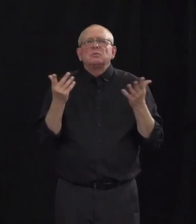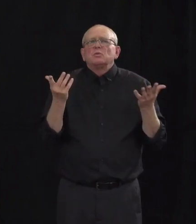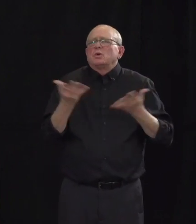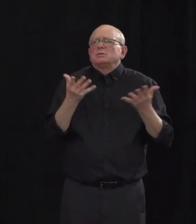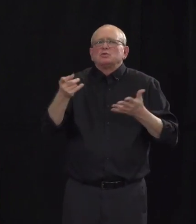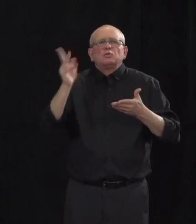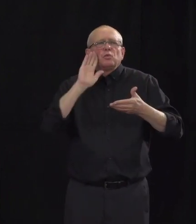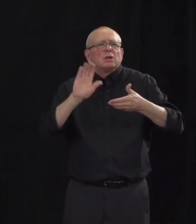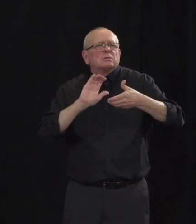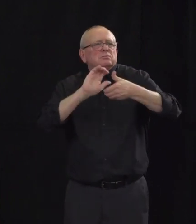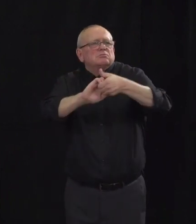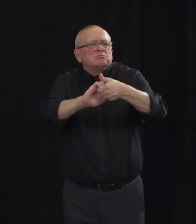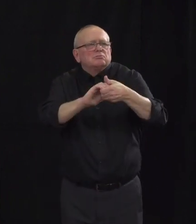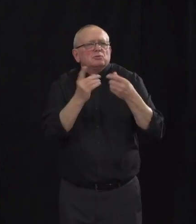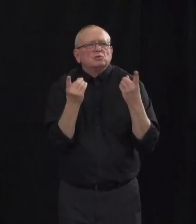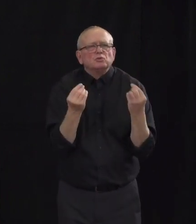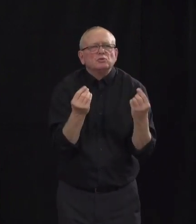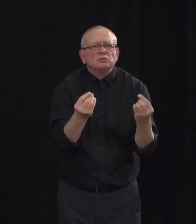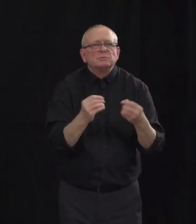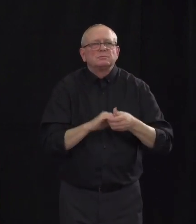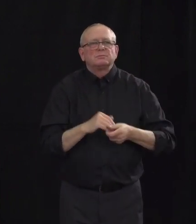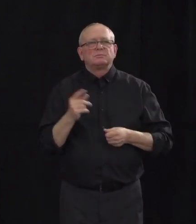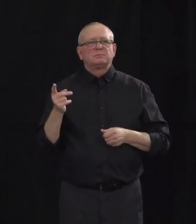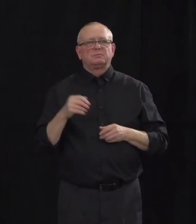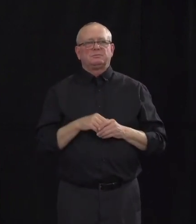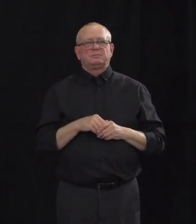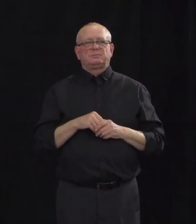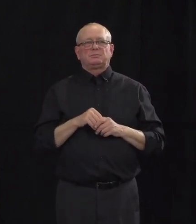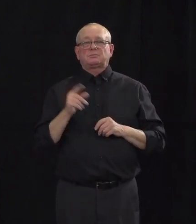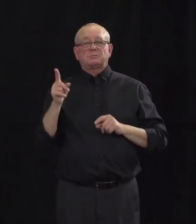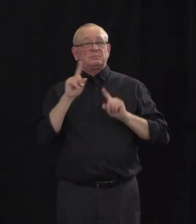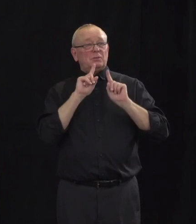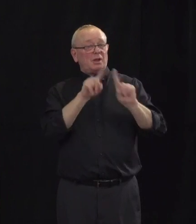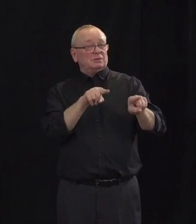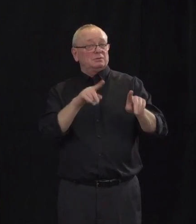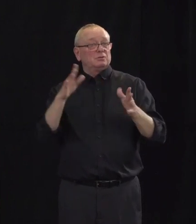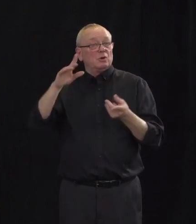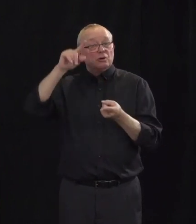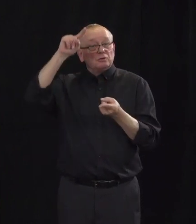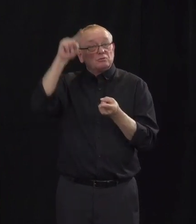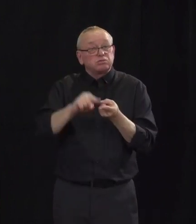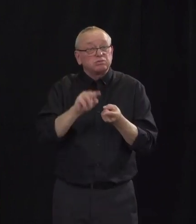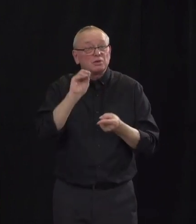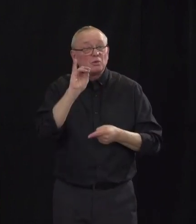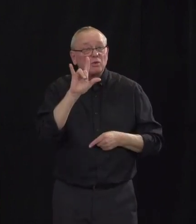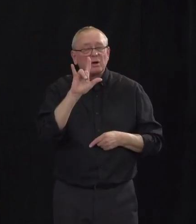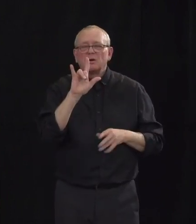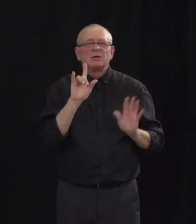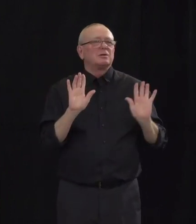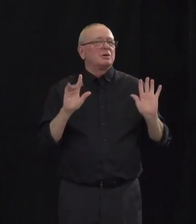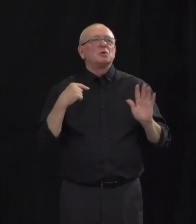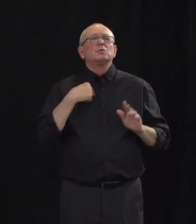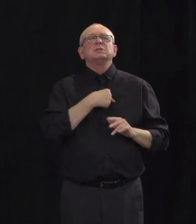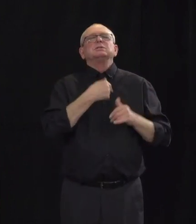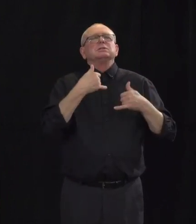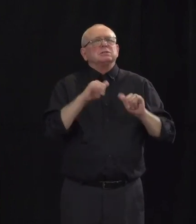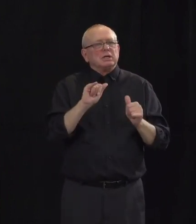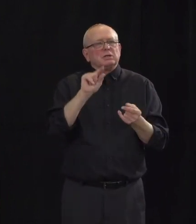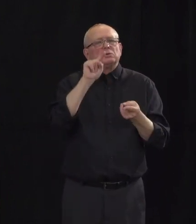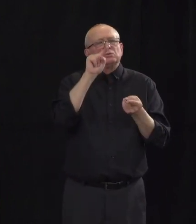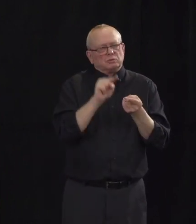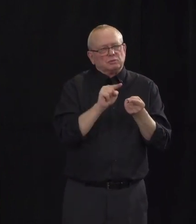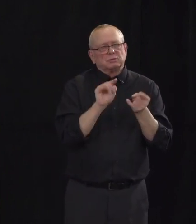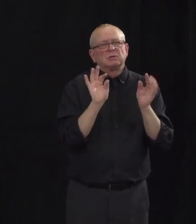The industry is going to be curtailing voluntarily at prices at that level, ridiculously low level.